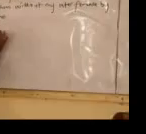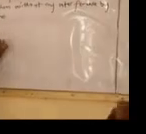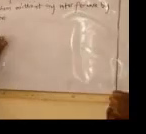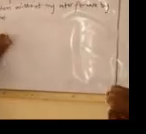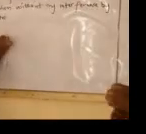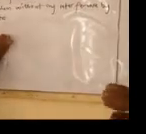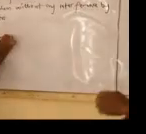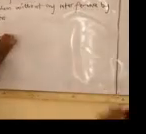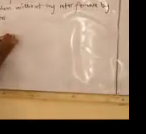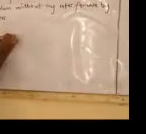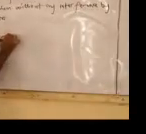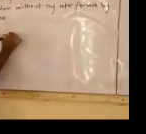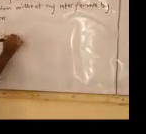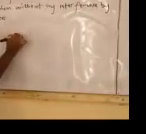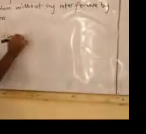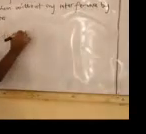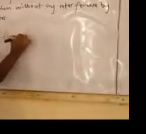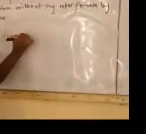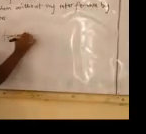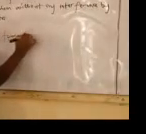It's 9 4 characteristics.